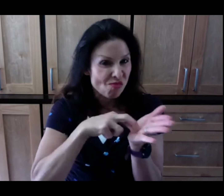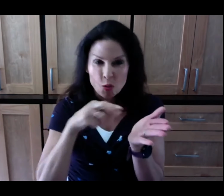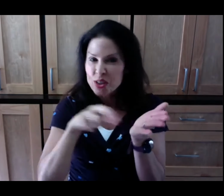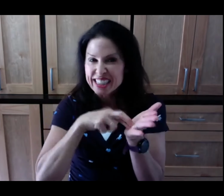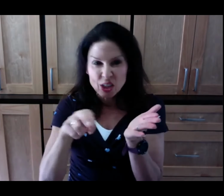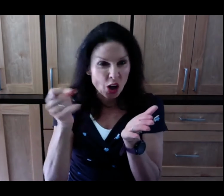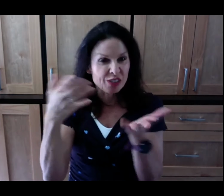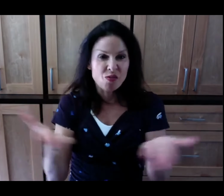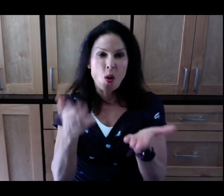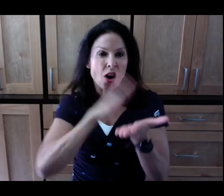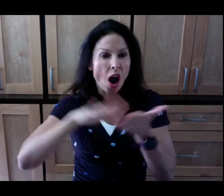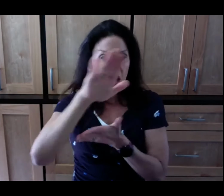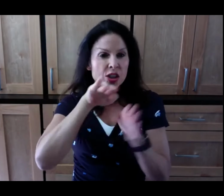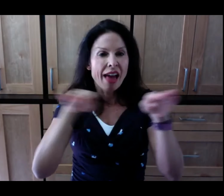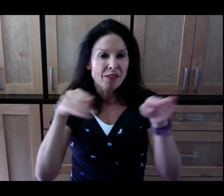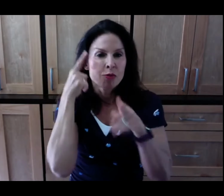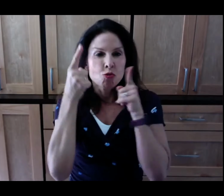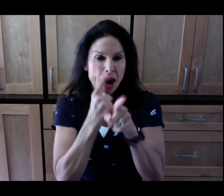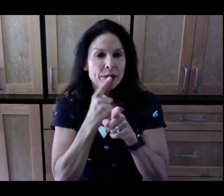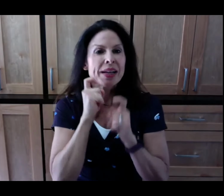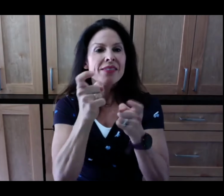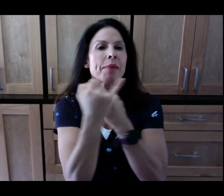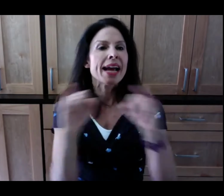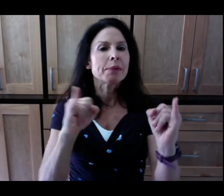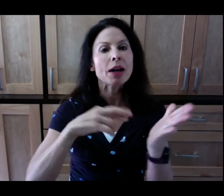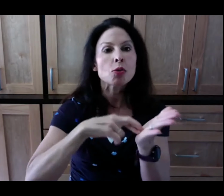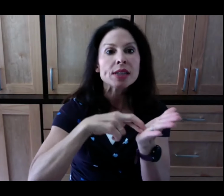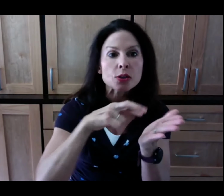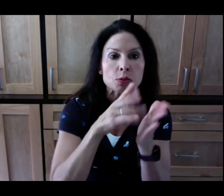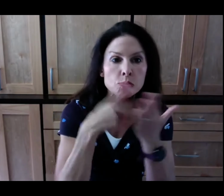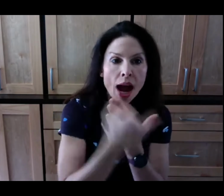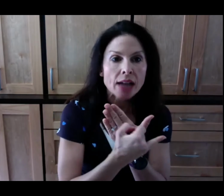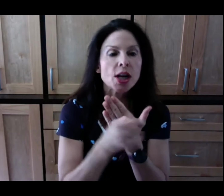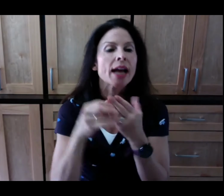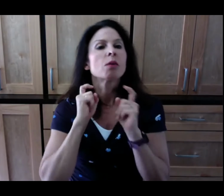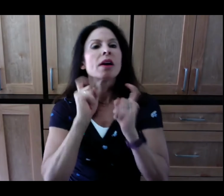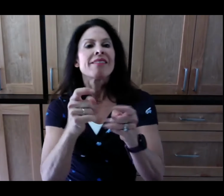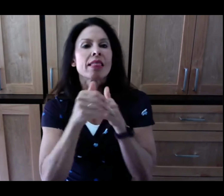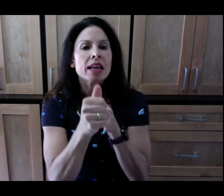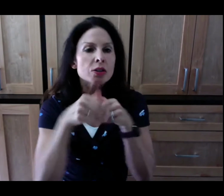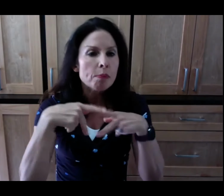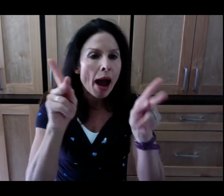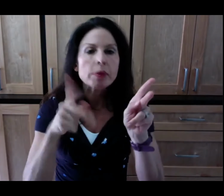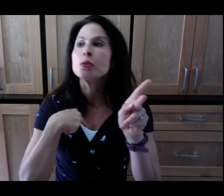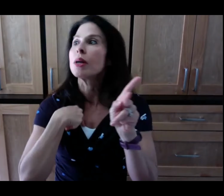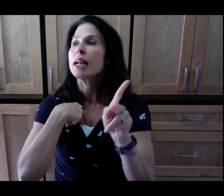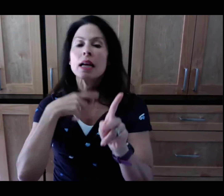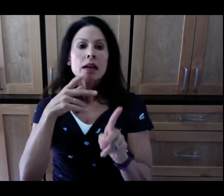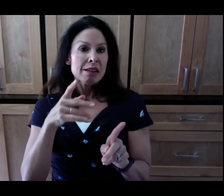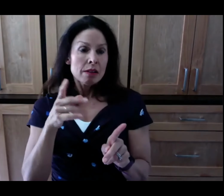right? Would you say? Oh, yes, research for college level. Yes, definitely. With special projects,